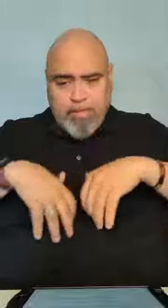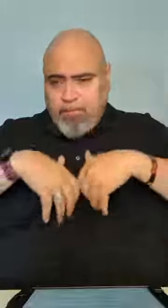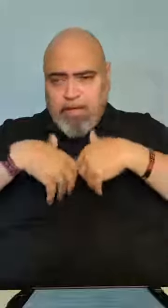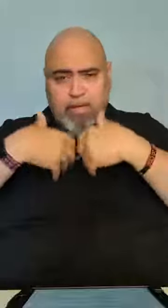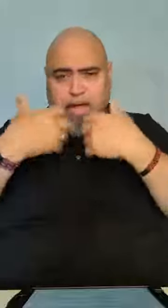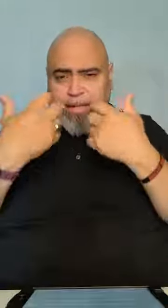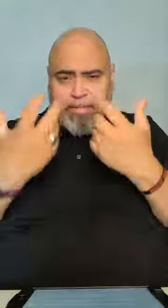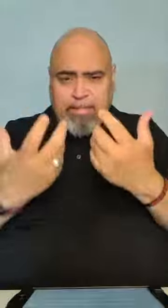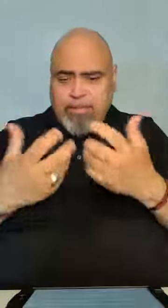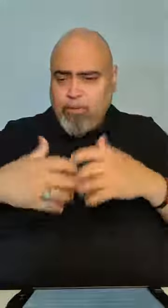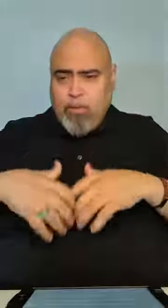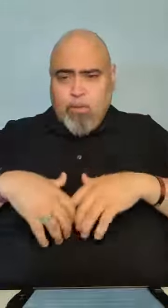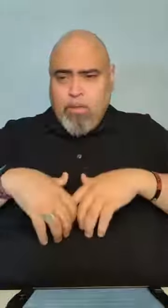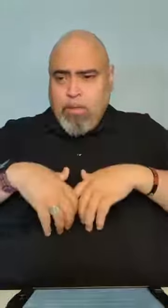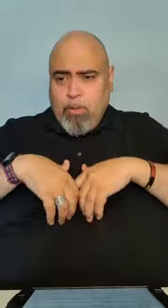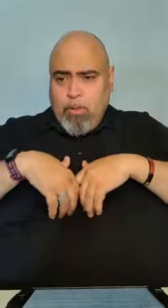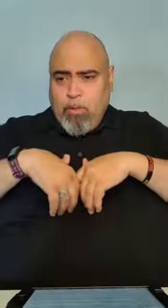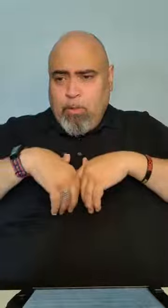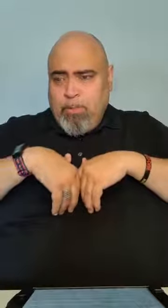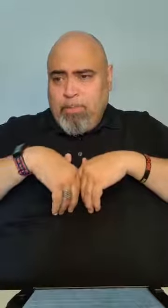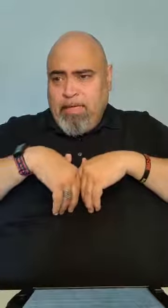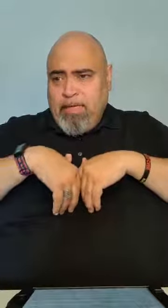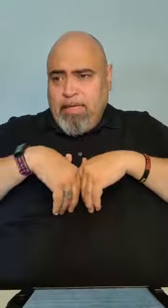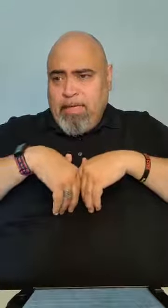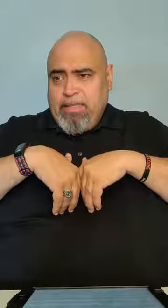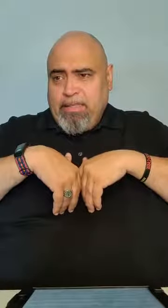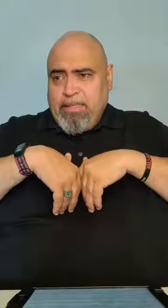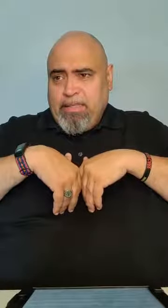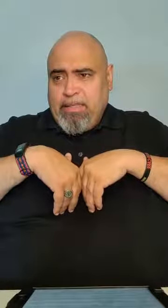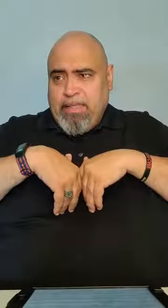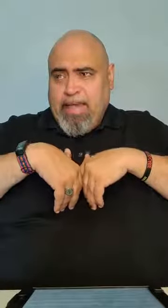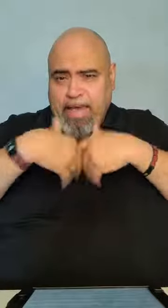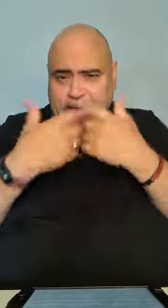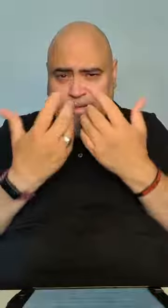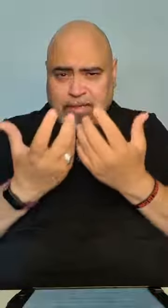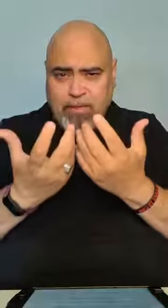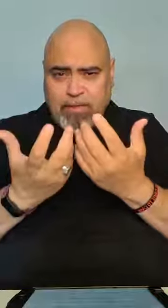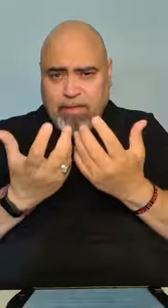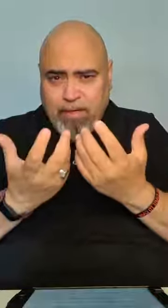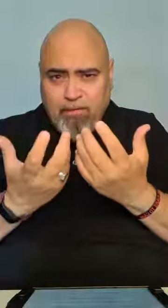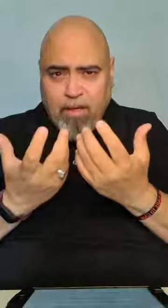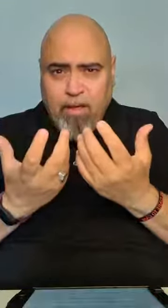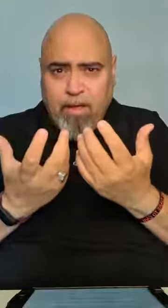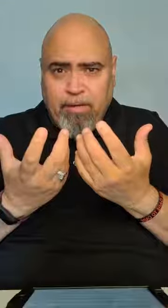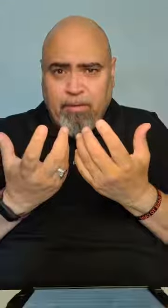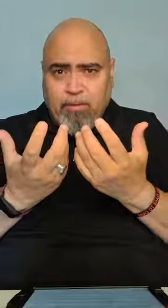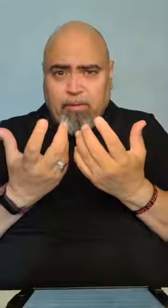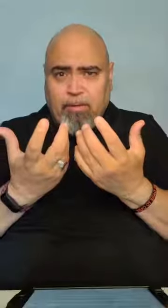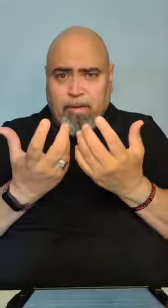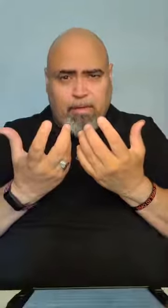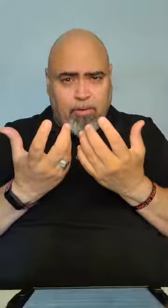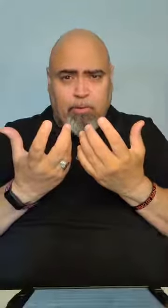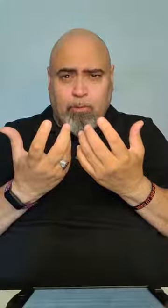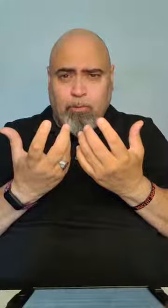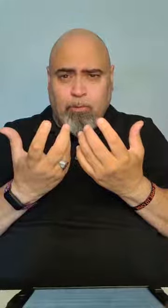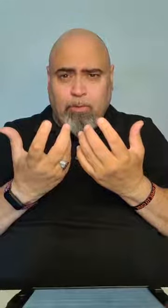believe that God exists, who in many instances hate the study of God and hate those who